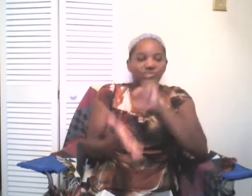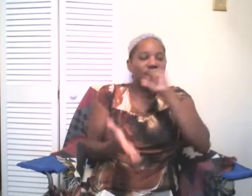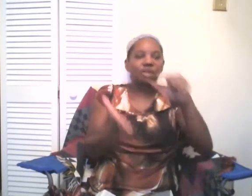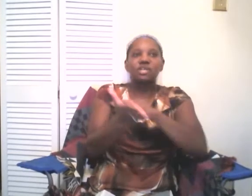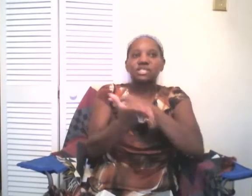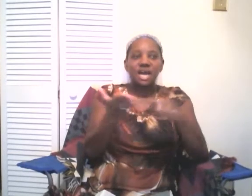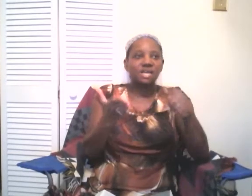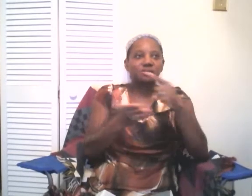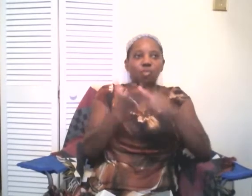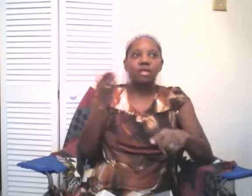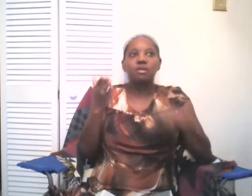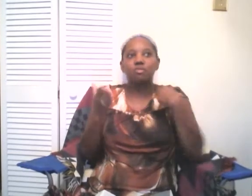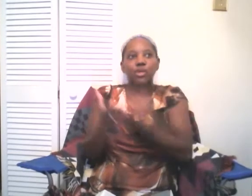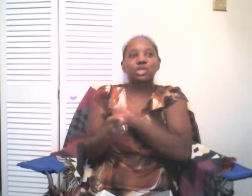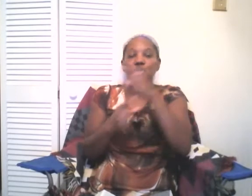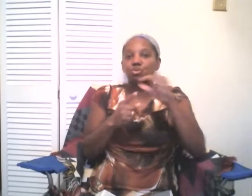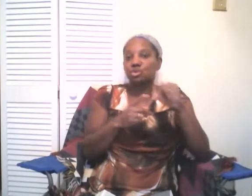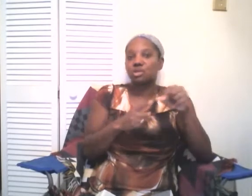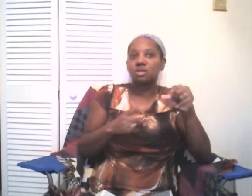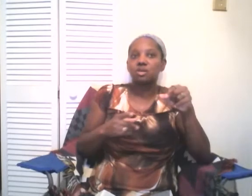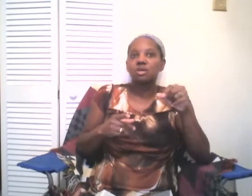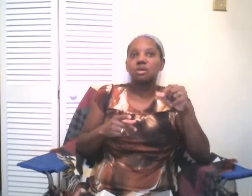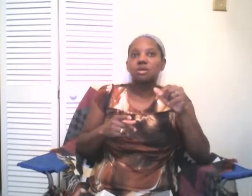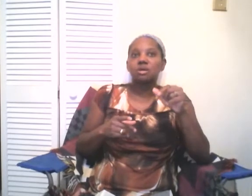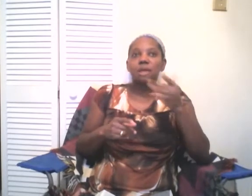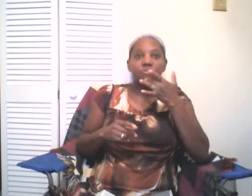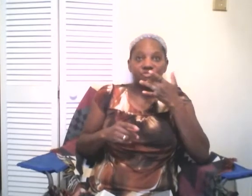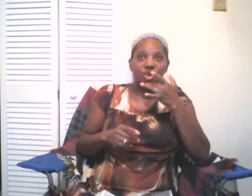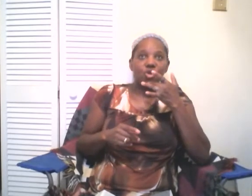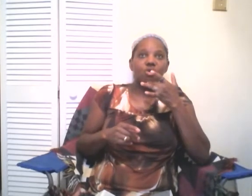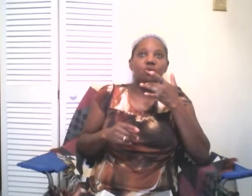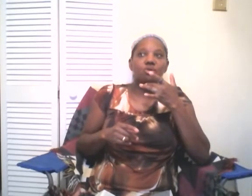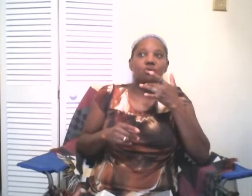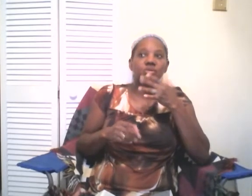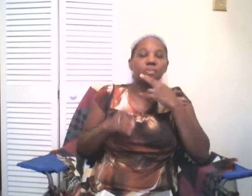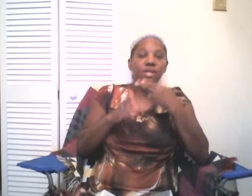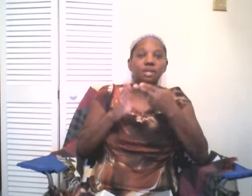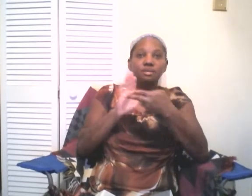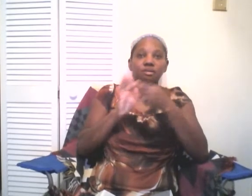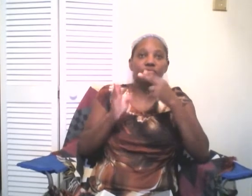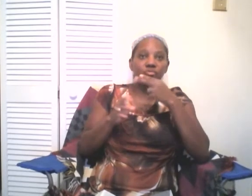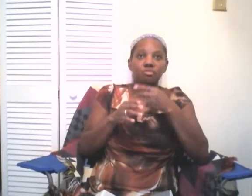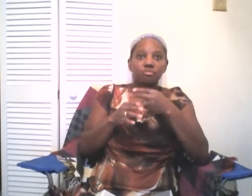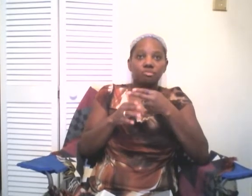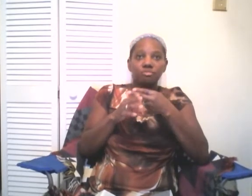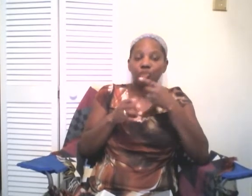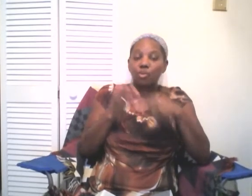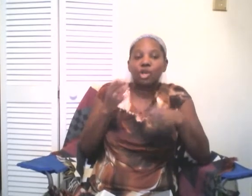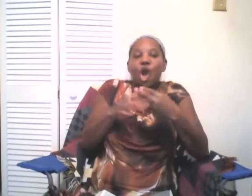not criticize what we choose and prefer to be what we call